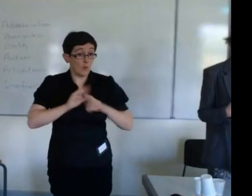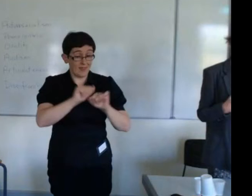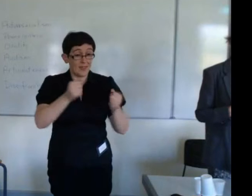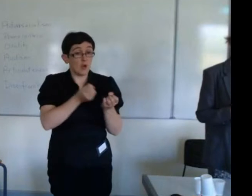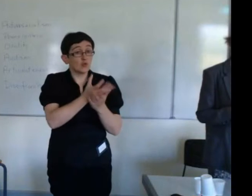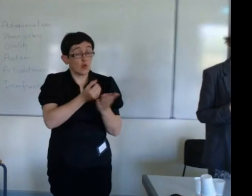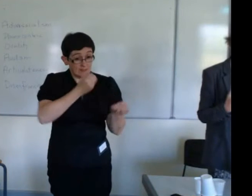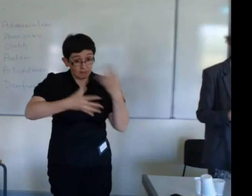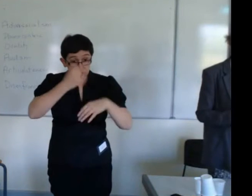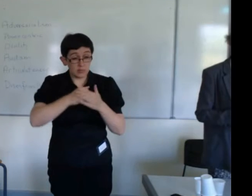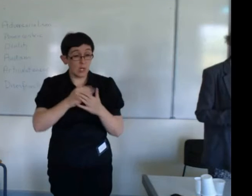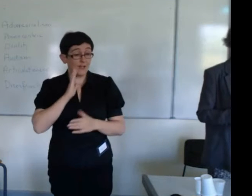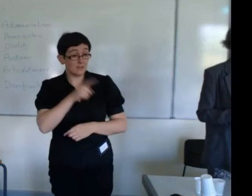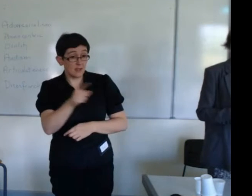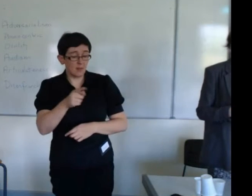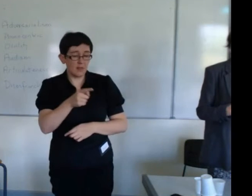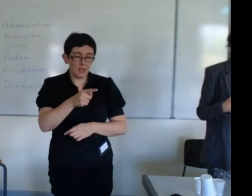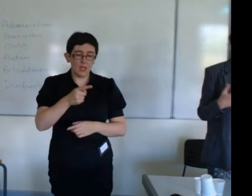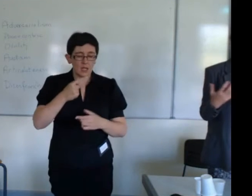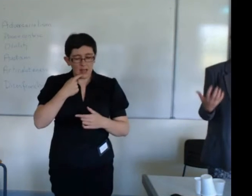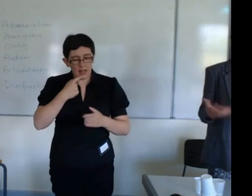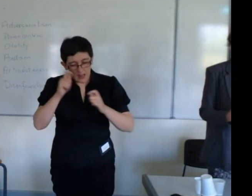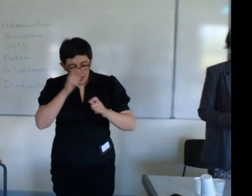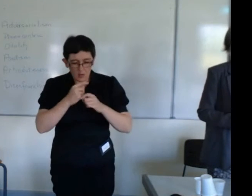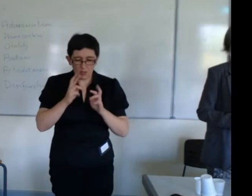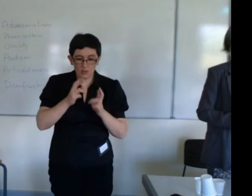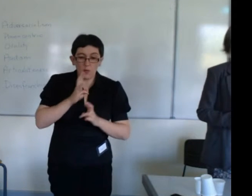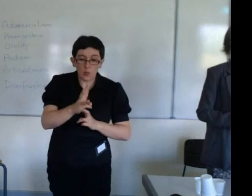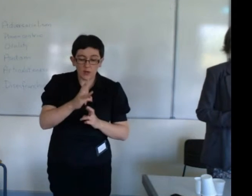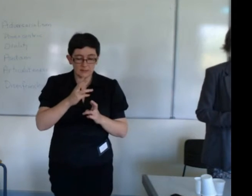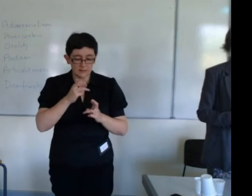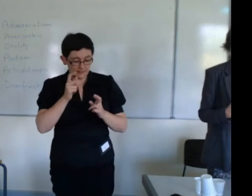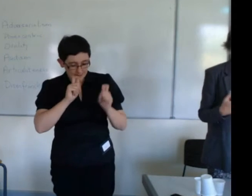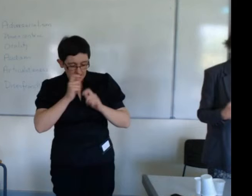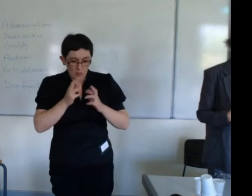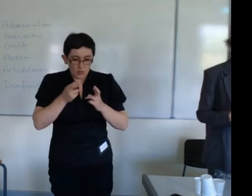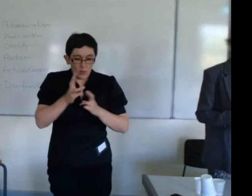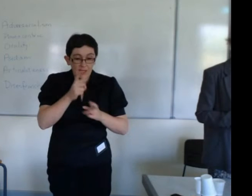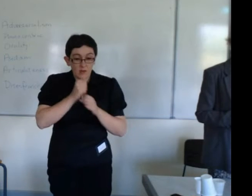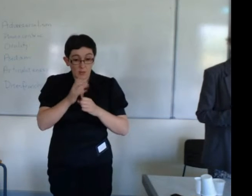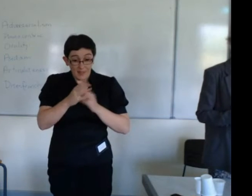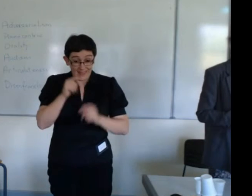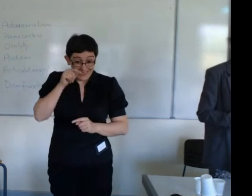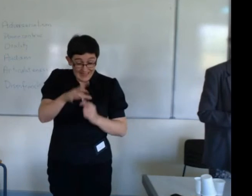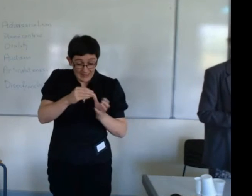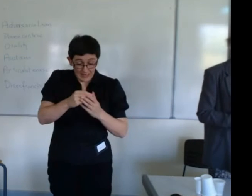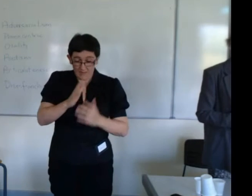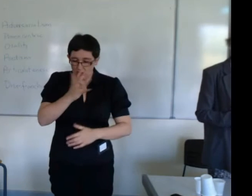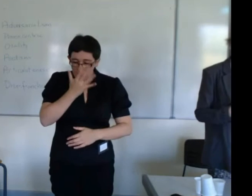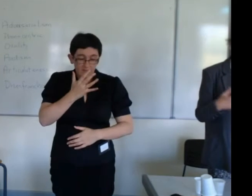listen to them trying to find the words and trying to find a way to talk about things that are very distressing and very shameful. And